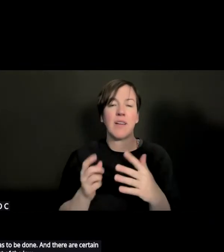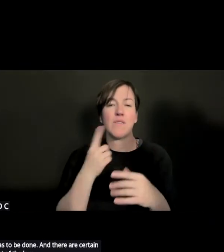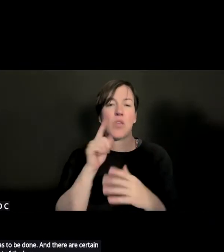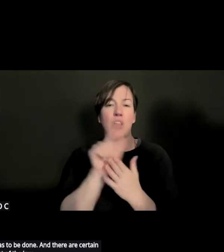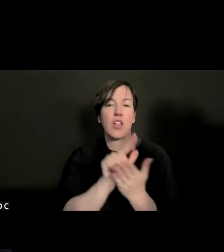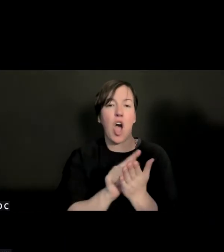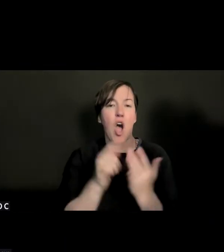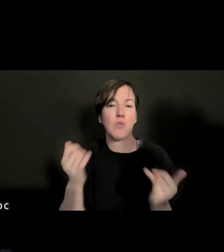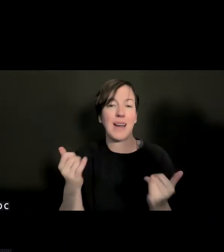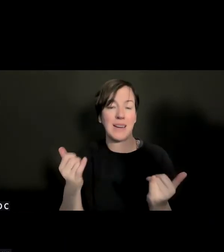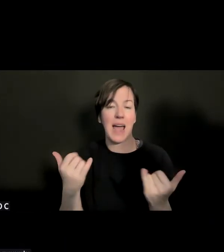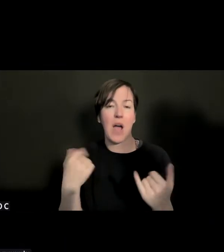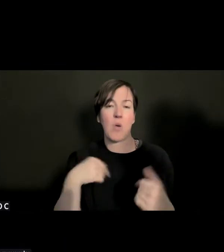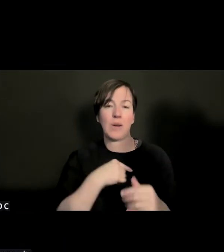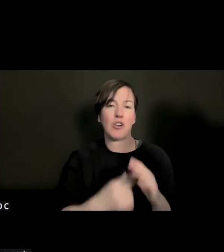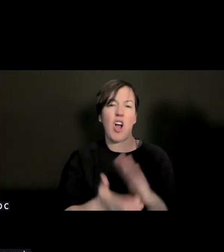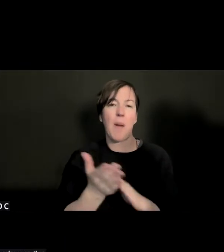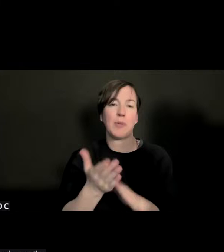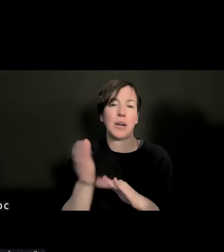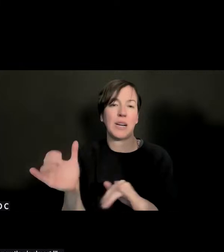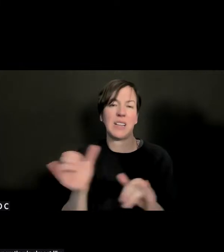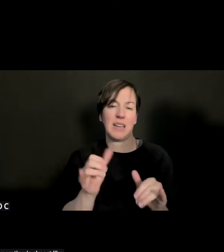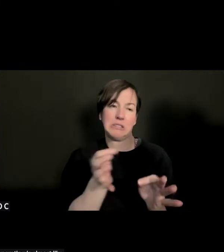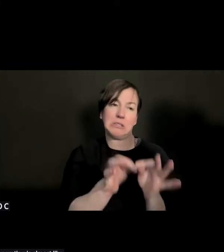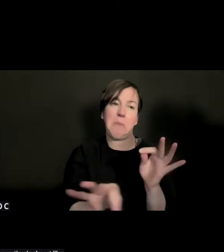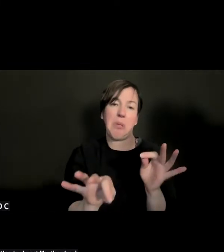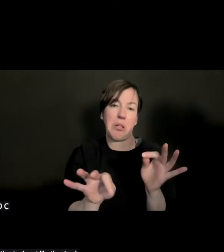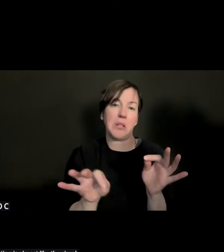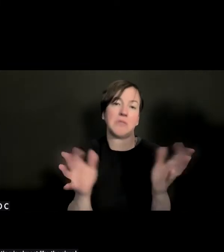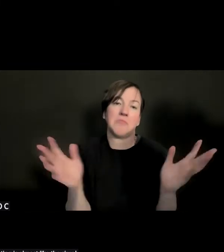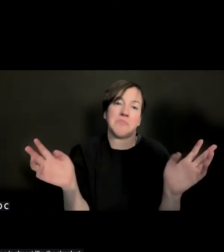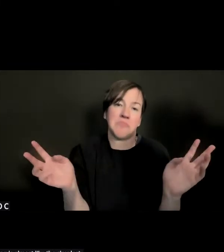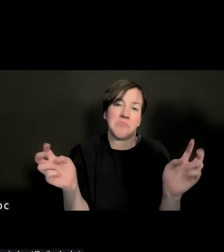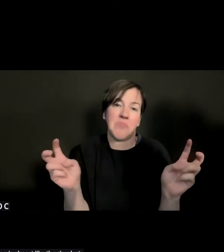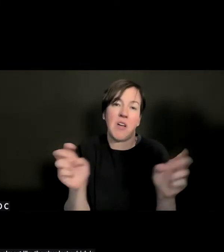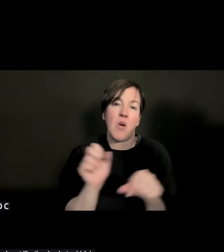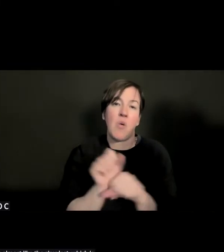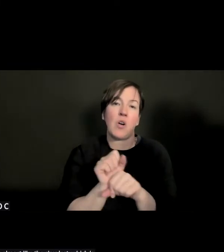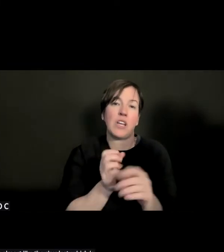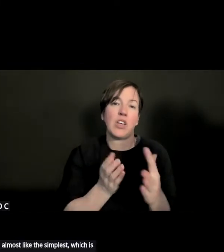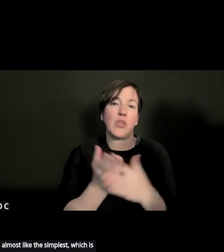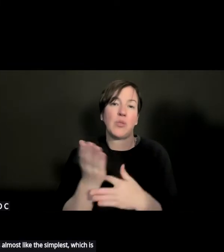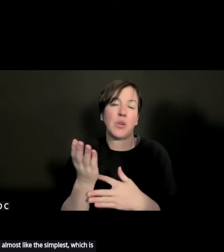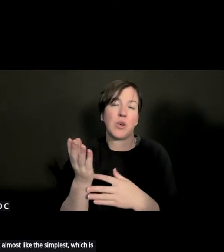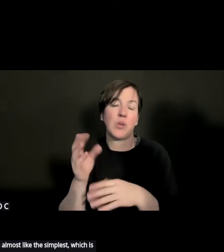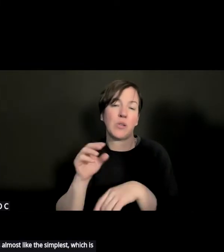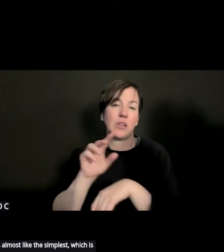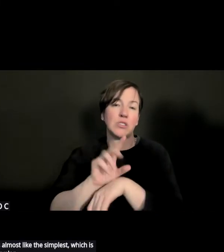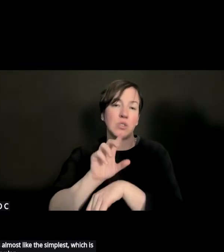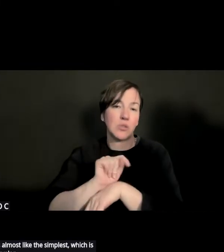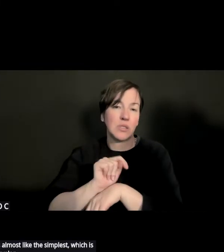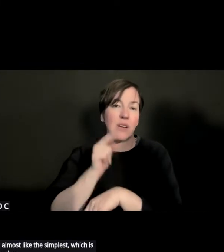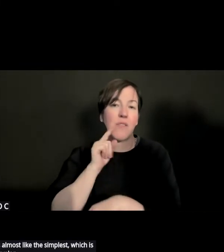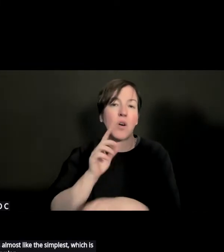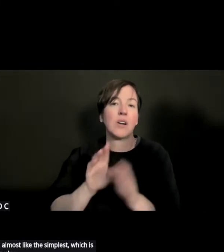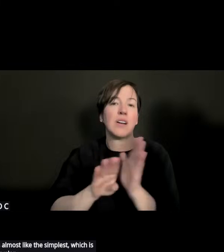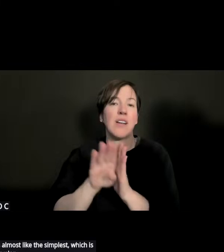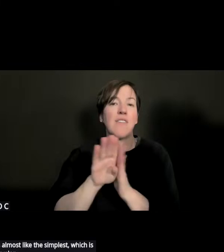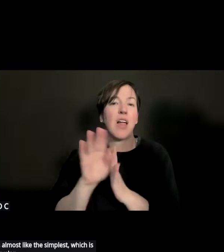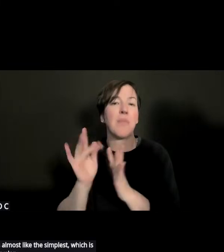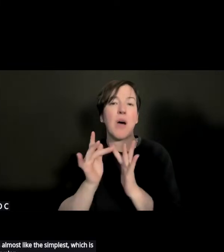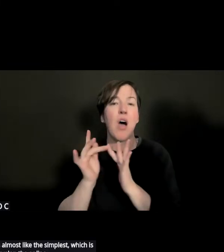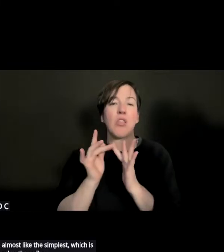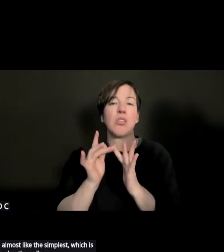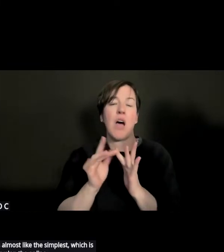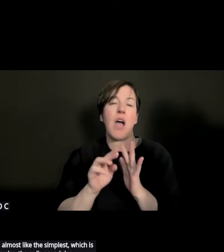we're operating is almost like the simplest, which is working through our consultant to develop the online modules.